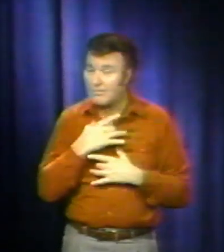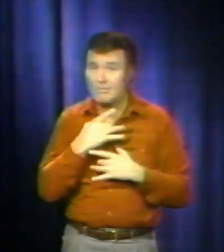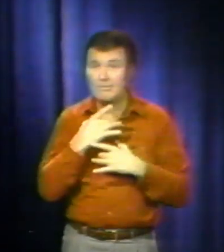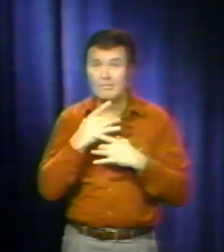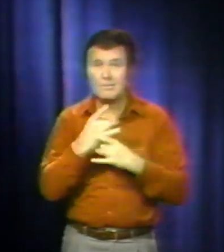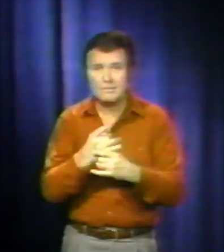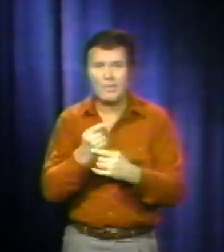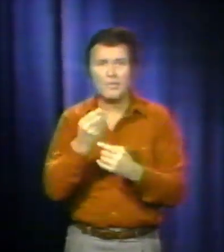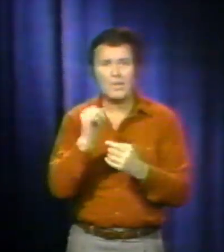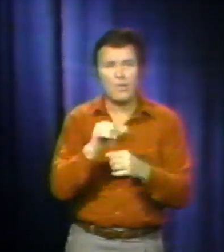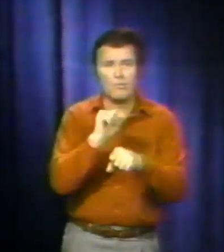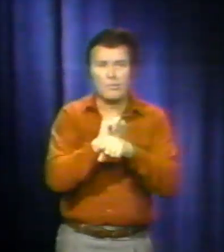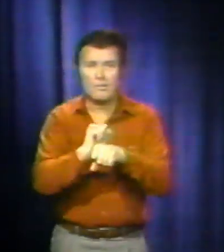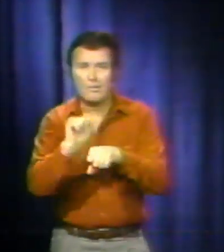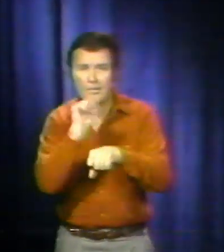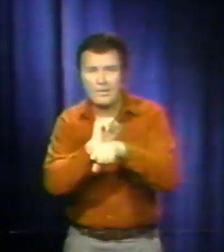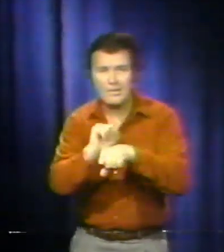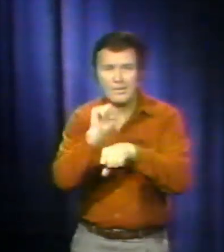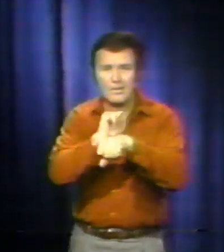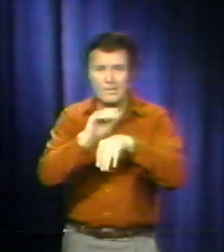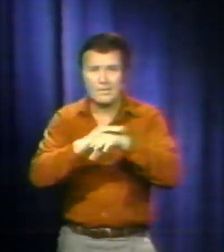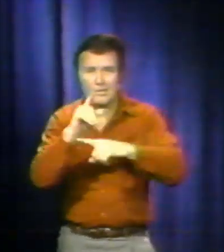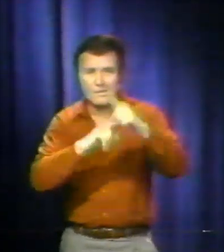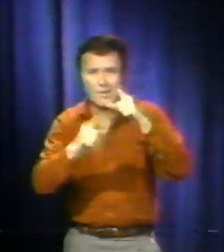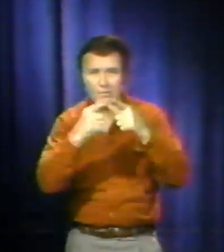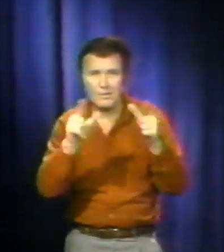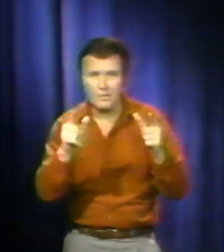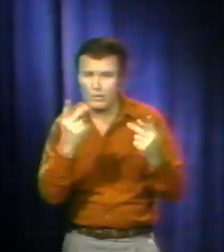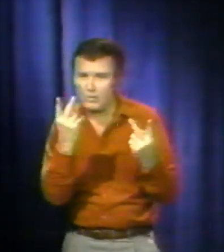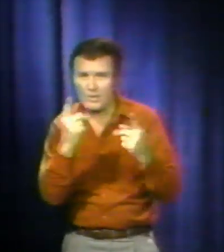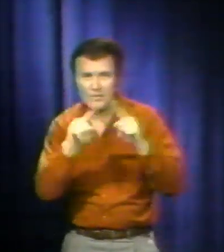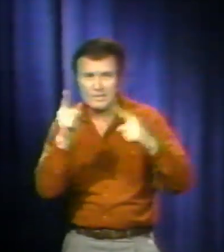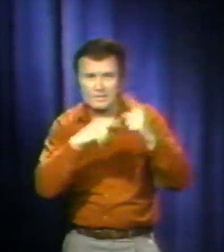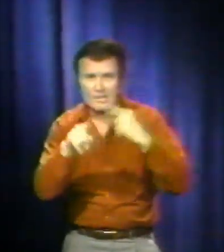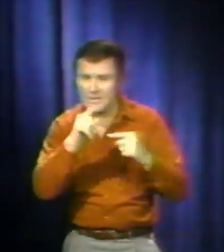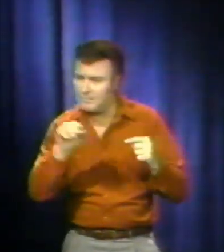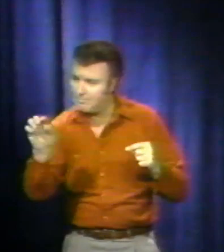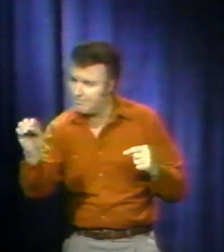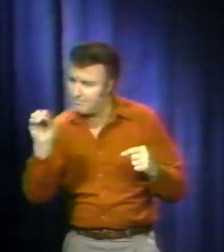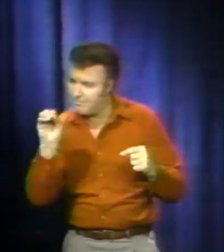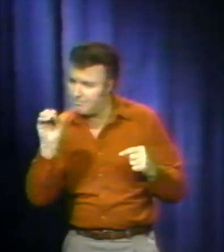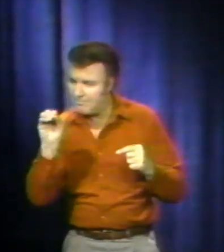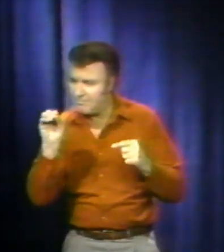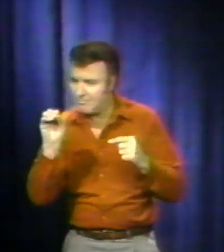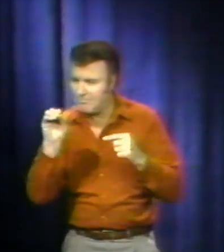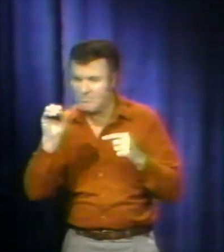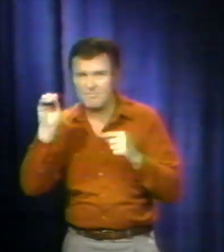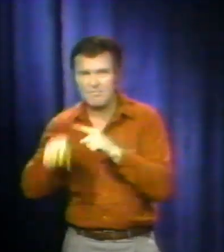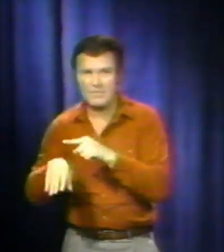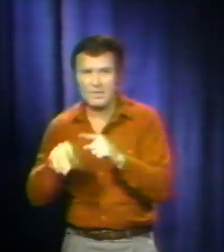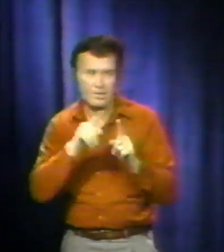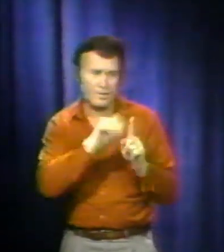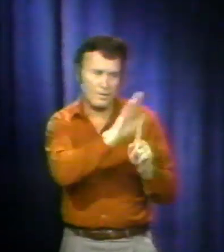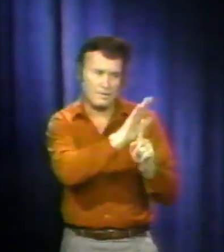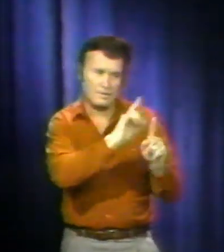Really, I said. They worked on the 2 different sign languages, selecting some signs from the girls'